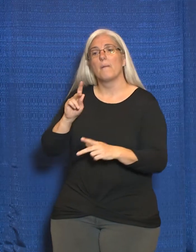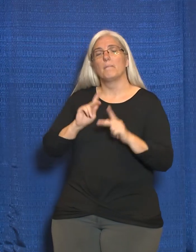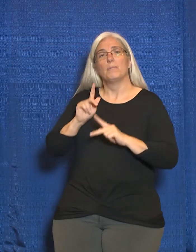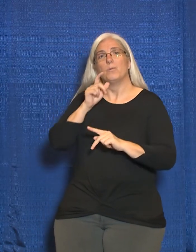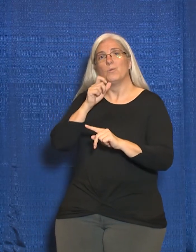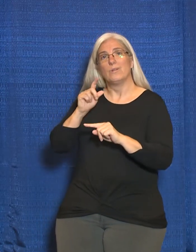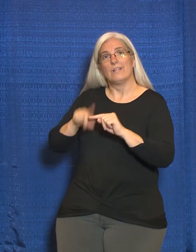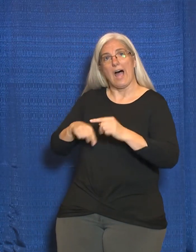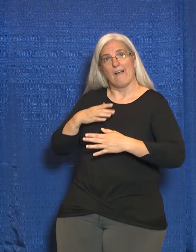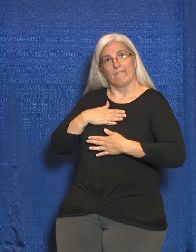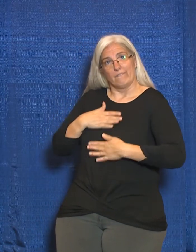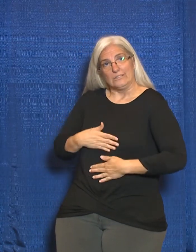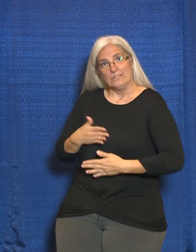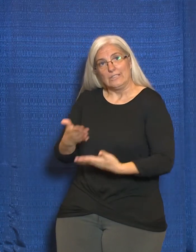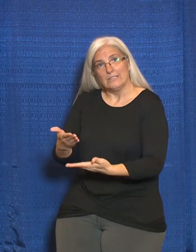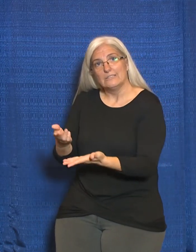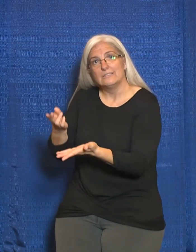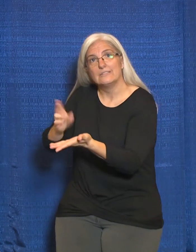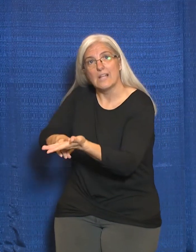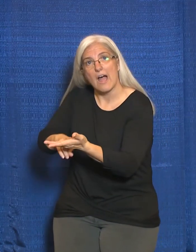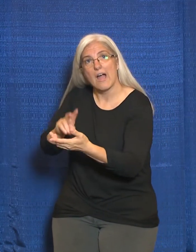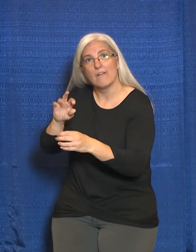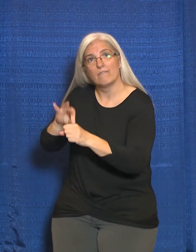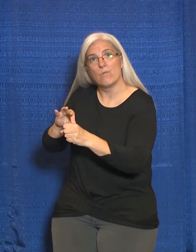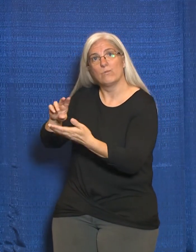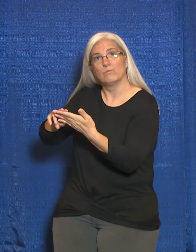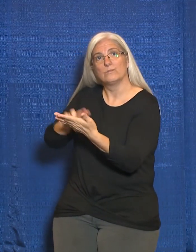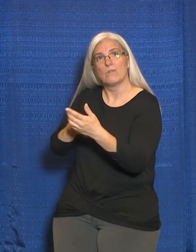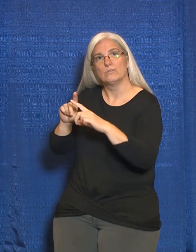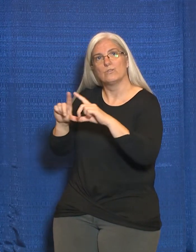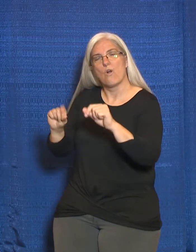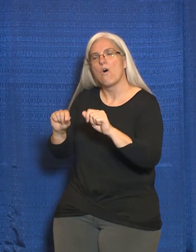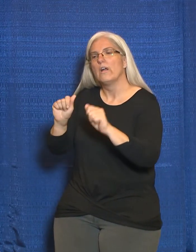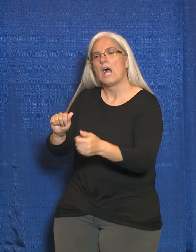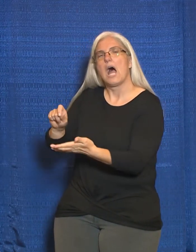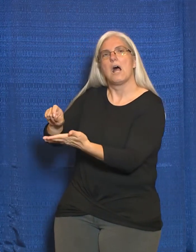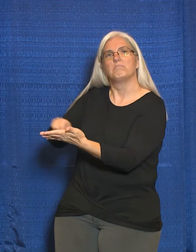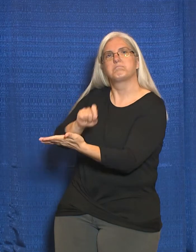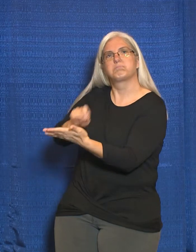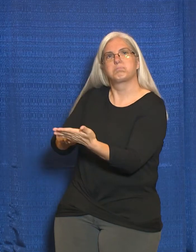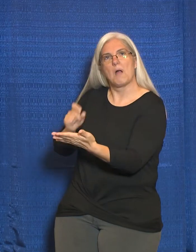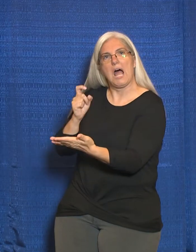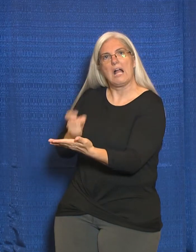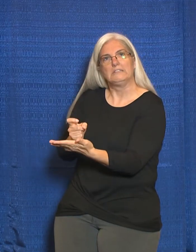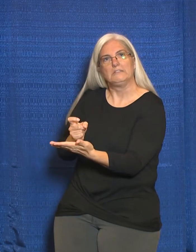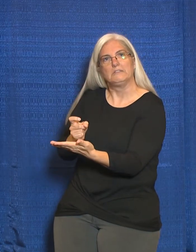Those who cannot sign the VRC may mark an X or use a signature stamp.